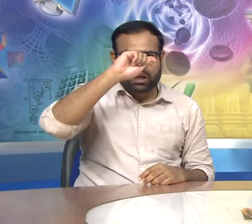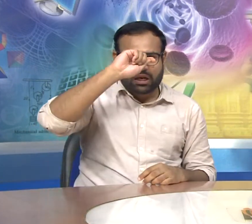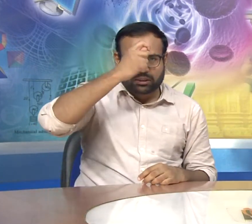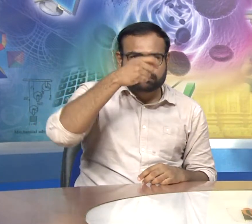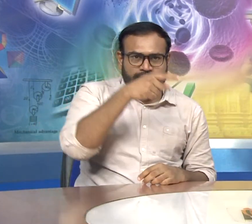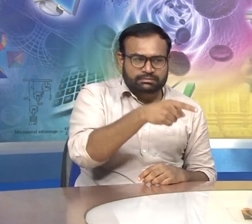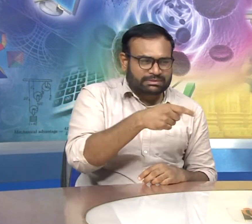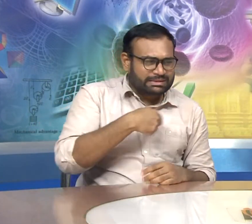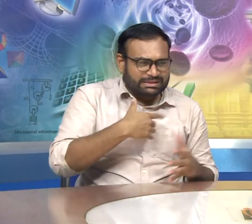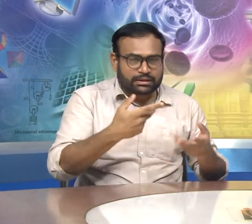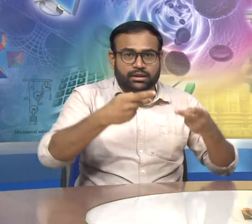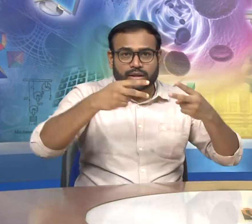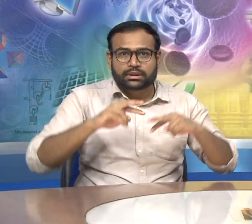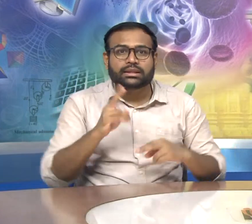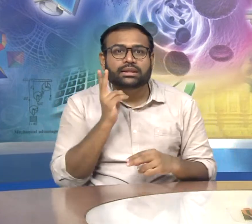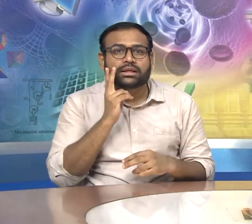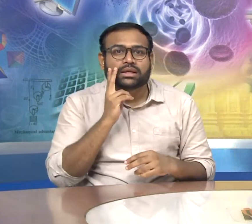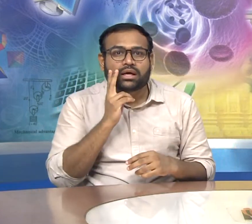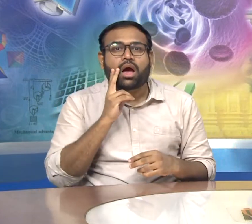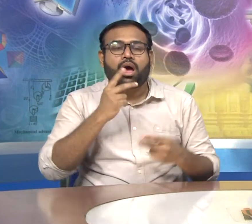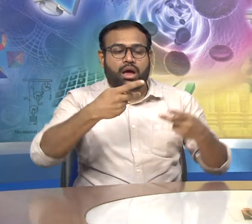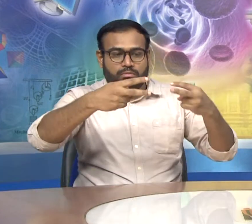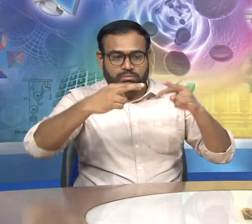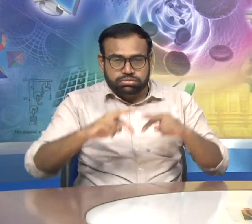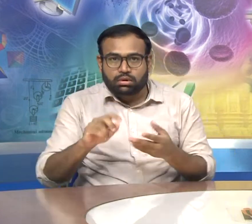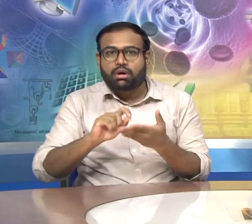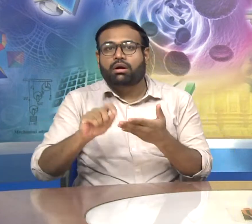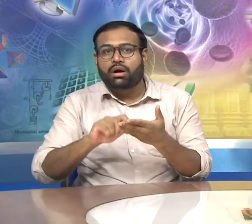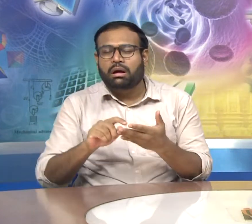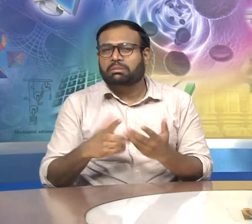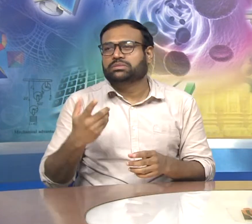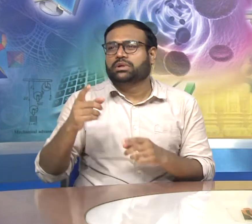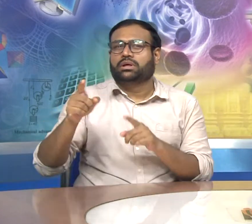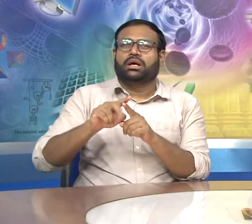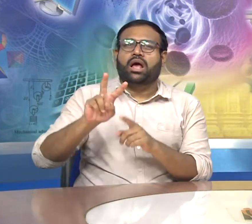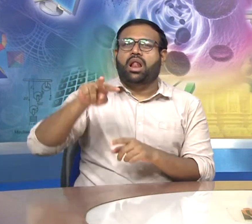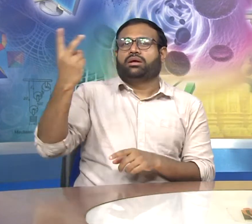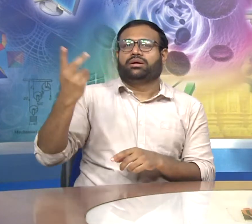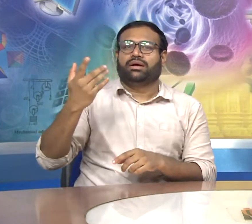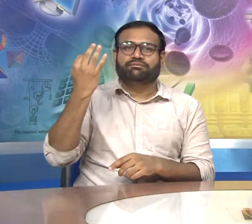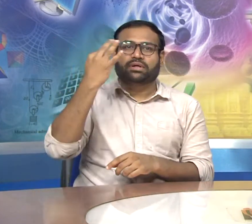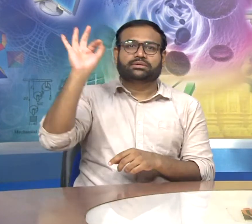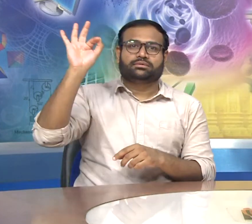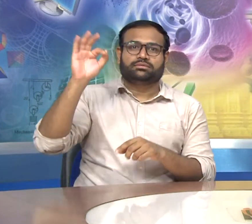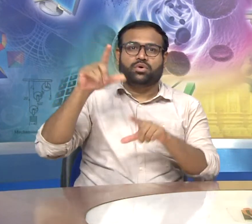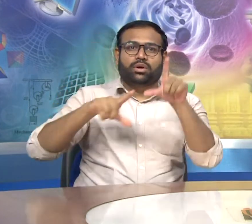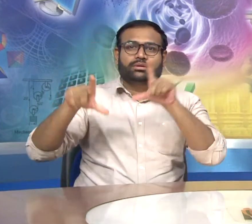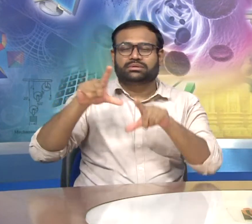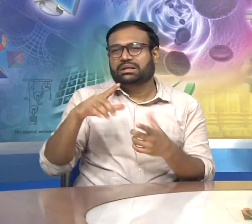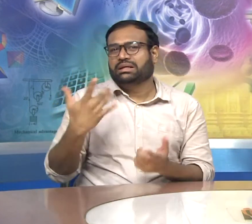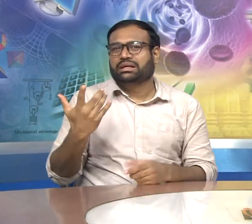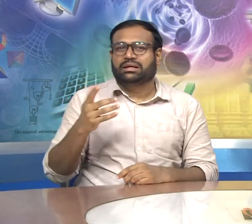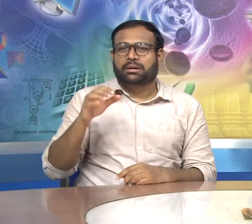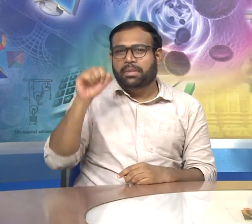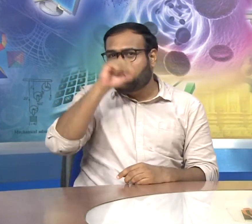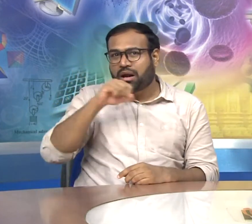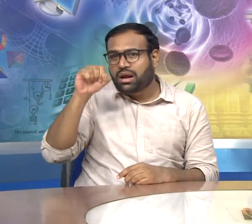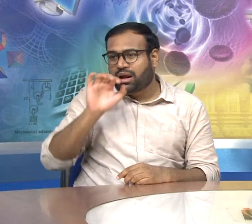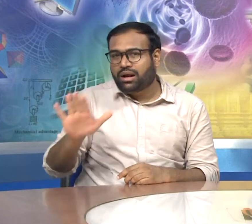what's translation meaning? If you don't understand Hindi, you can translate in your own version, regional